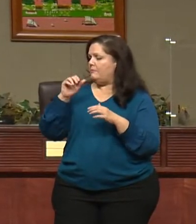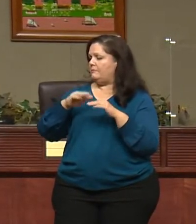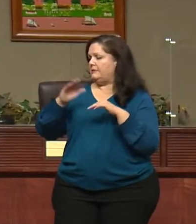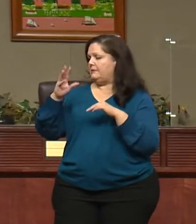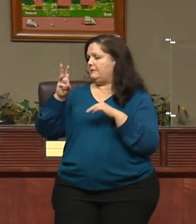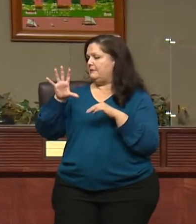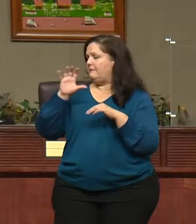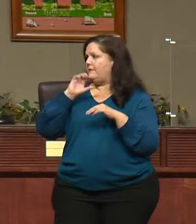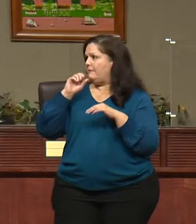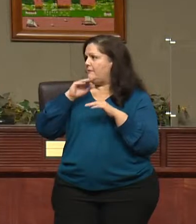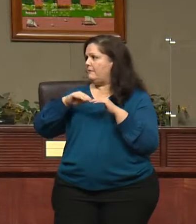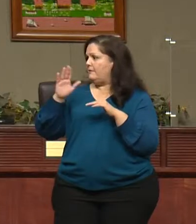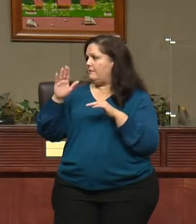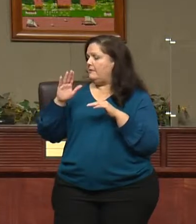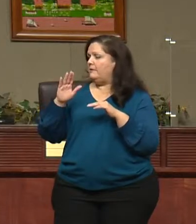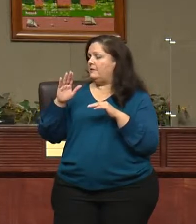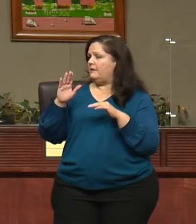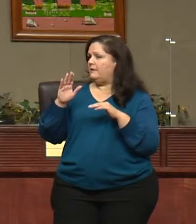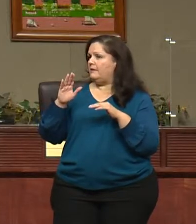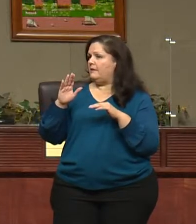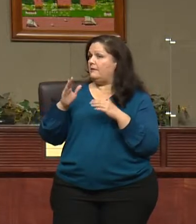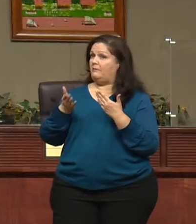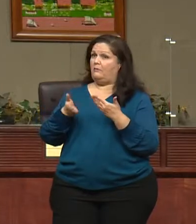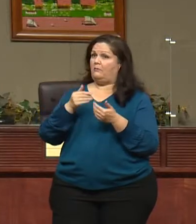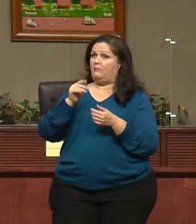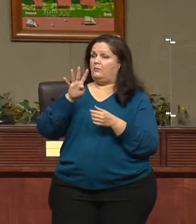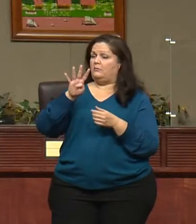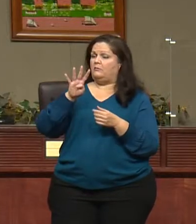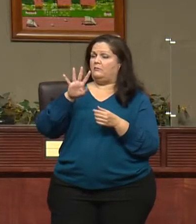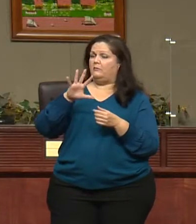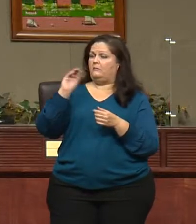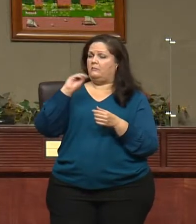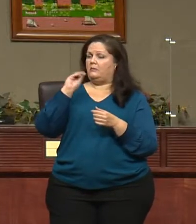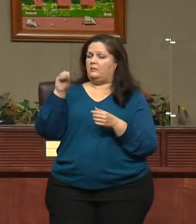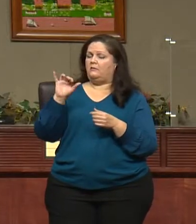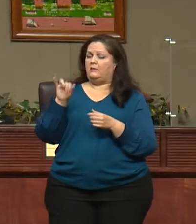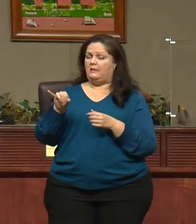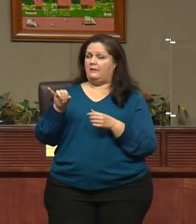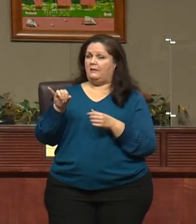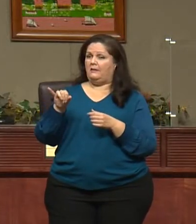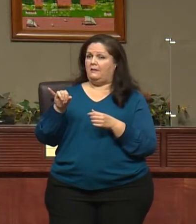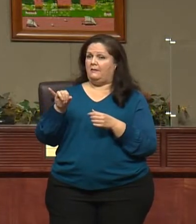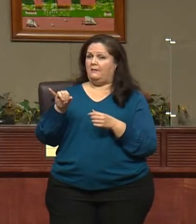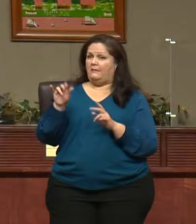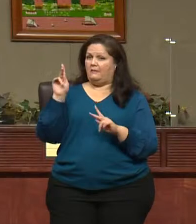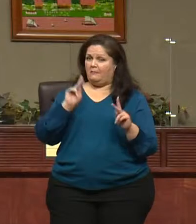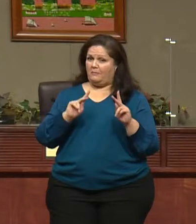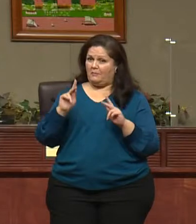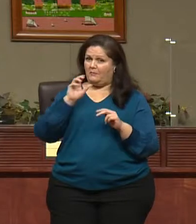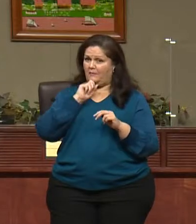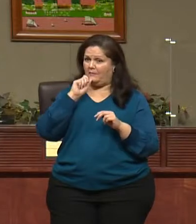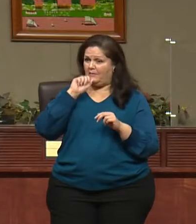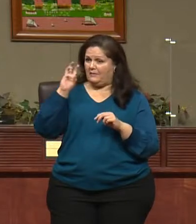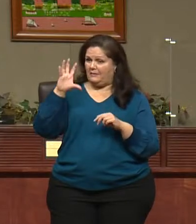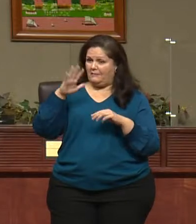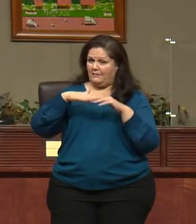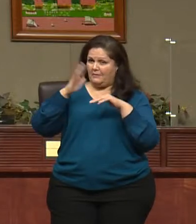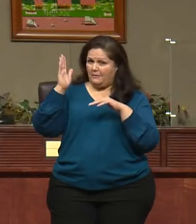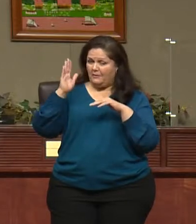the fact that we have reached nearly 45% of that population in our county having